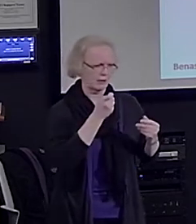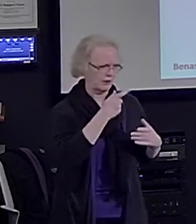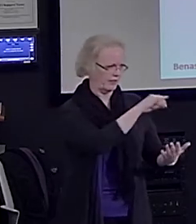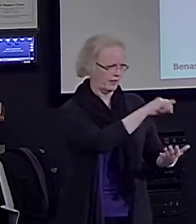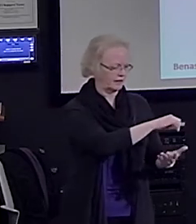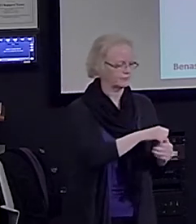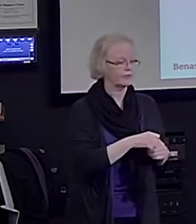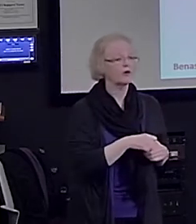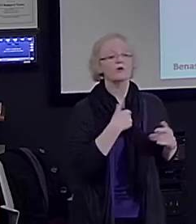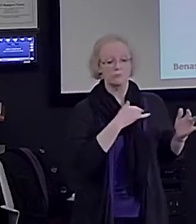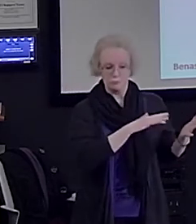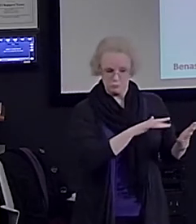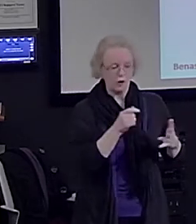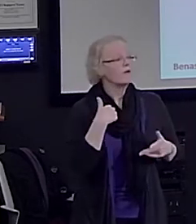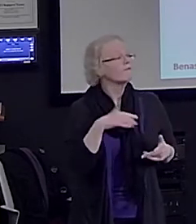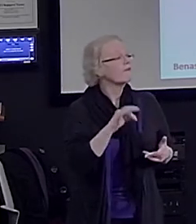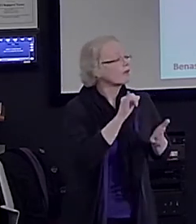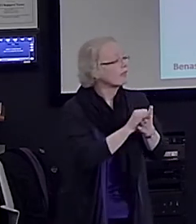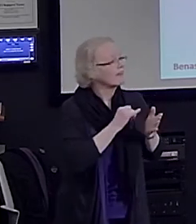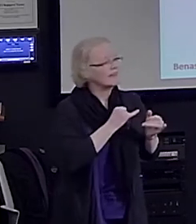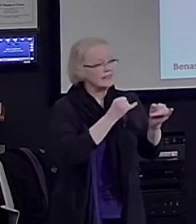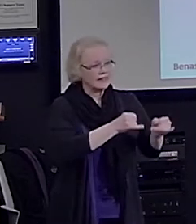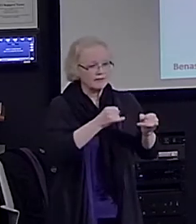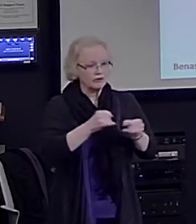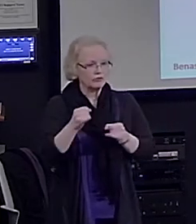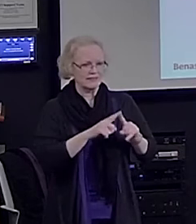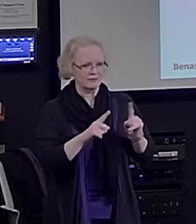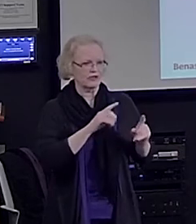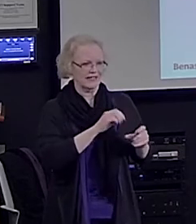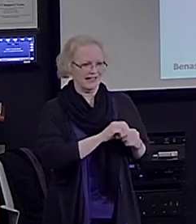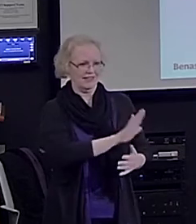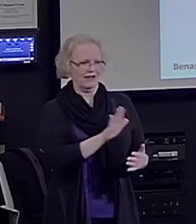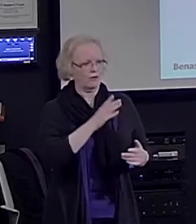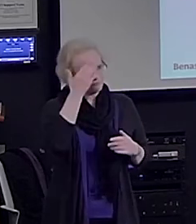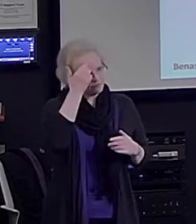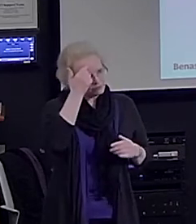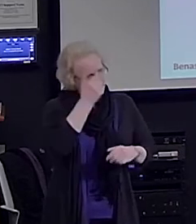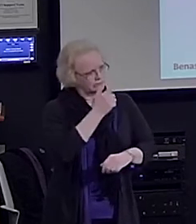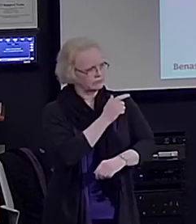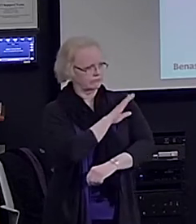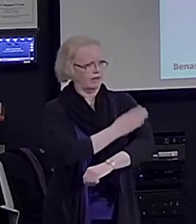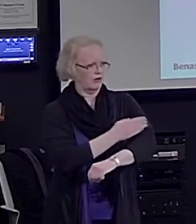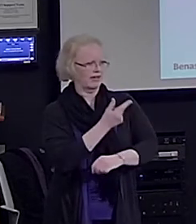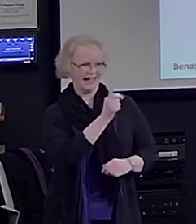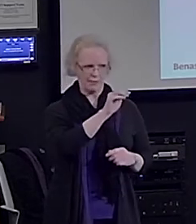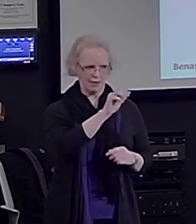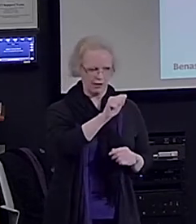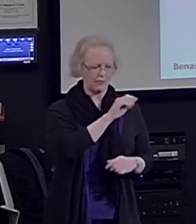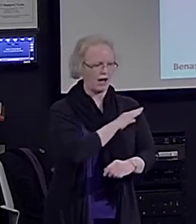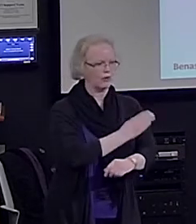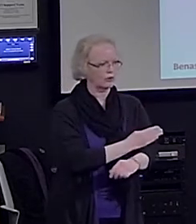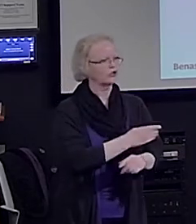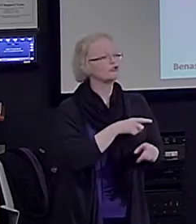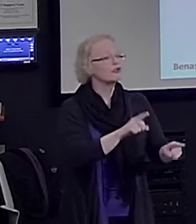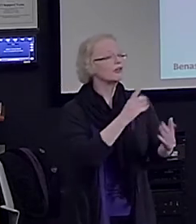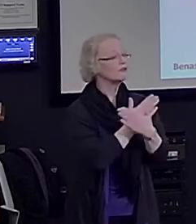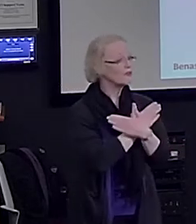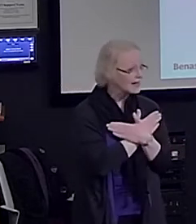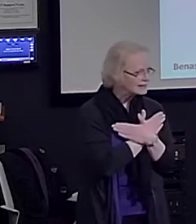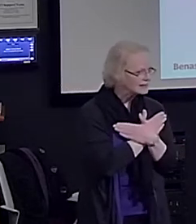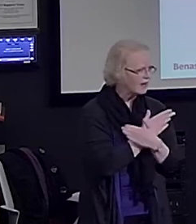found that individual differences in frontal gamma power during rest highly correlated with